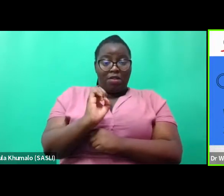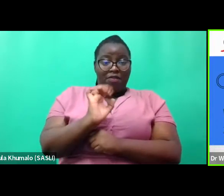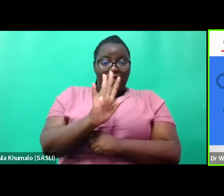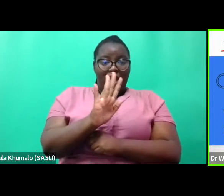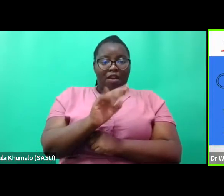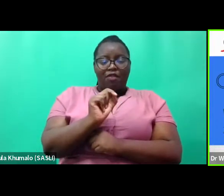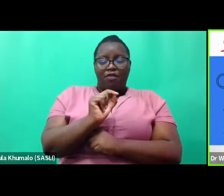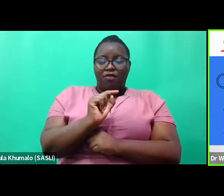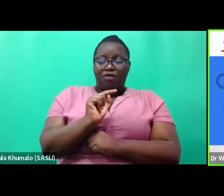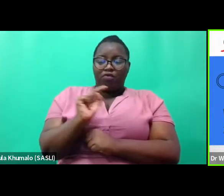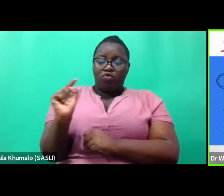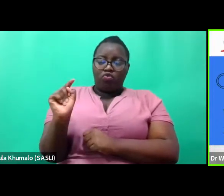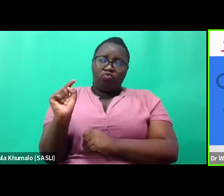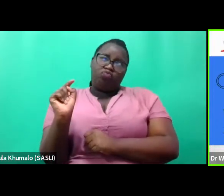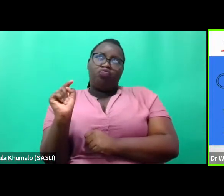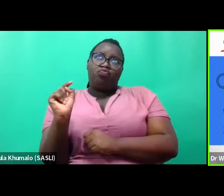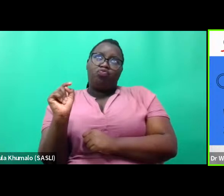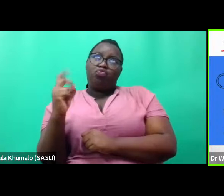2011